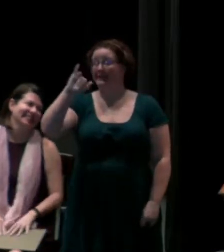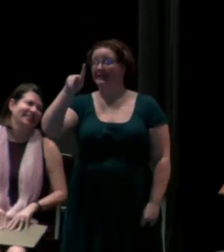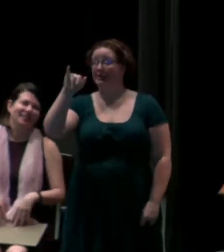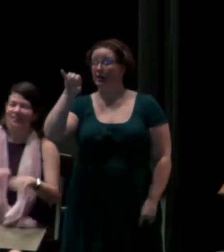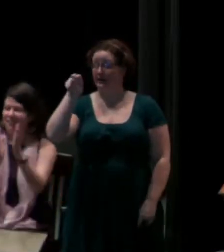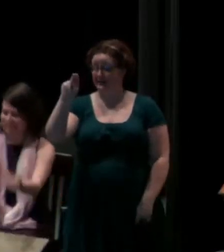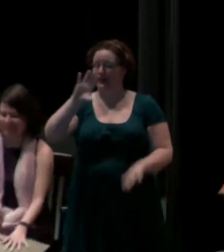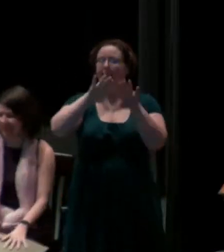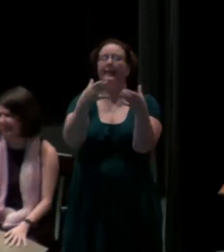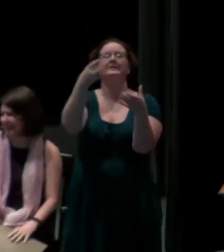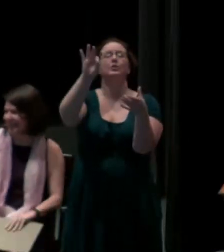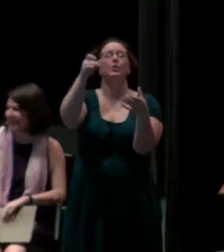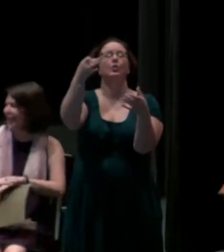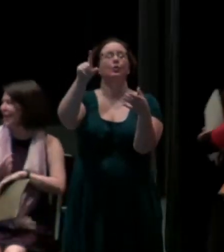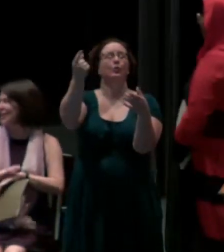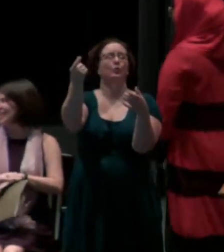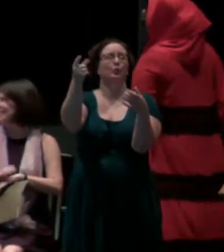2019.